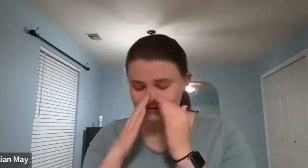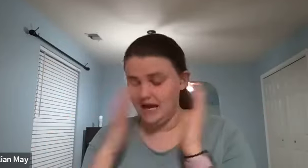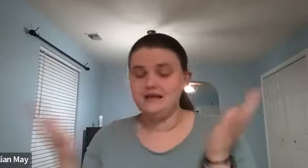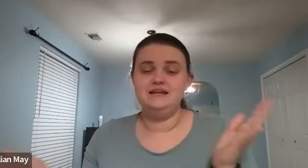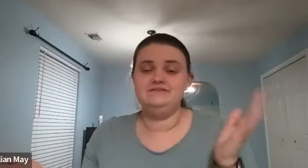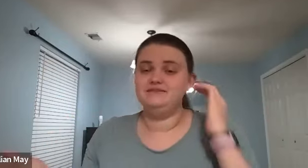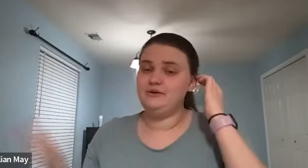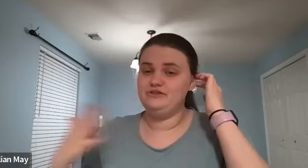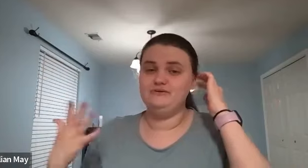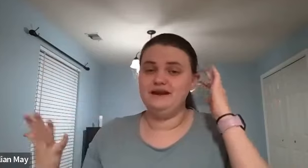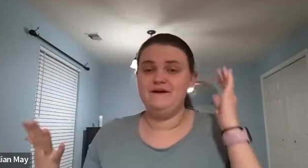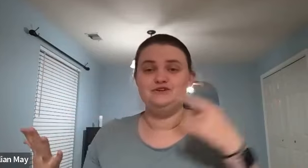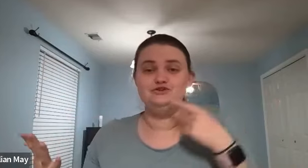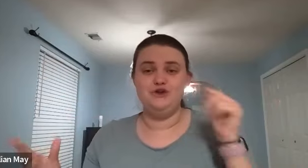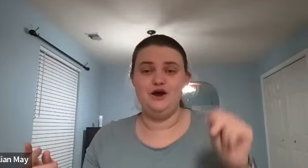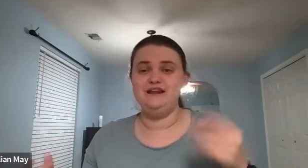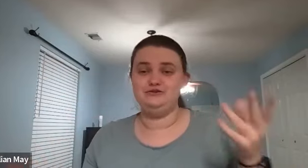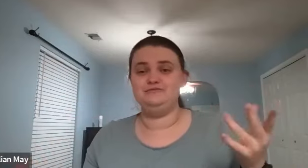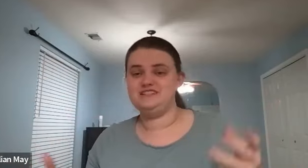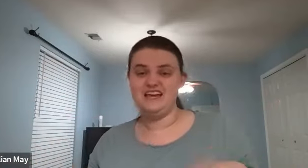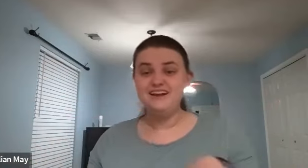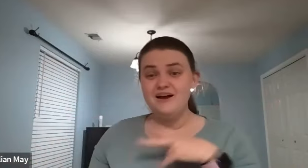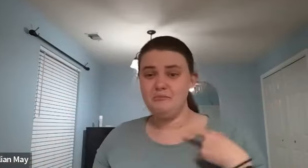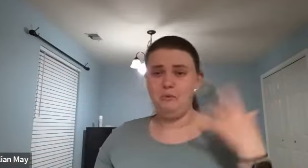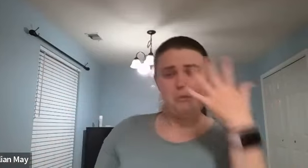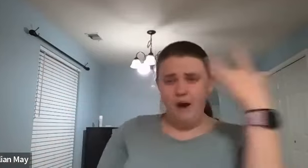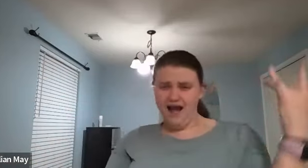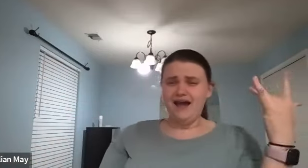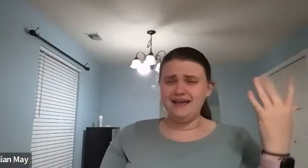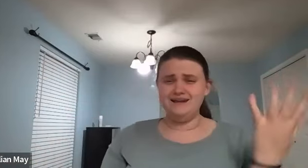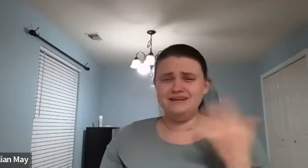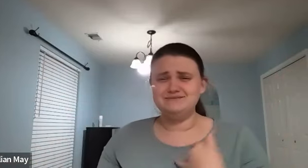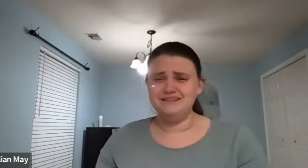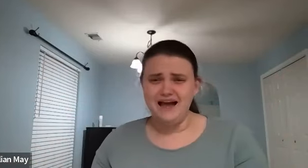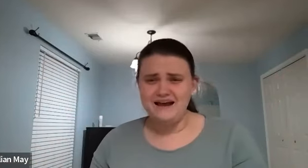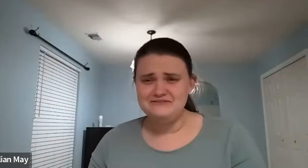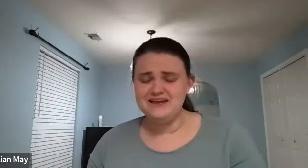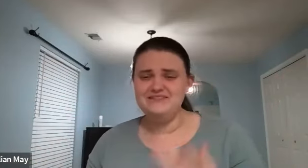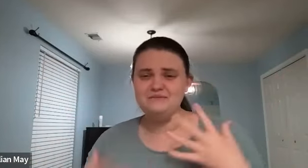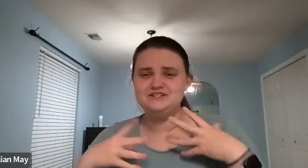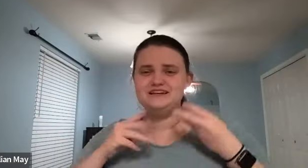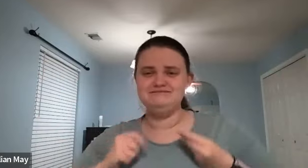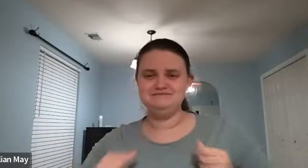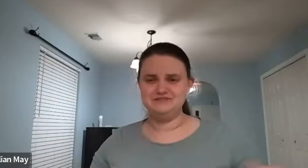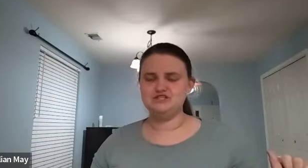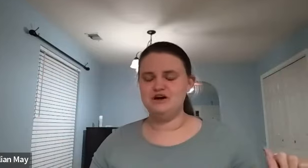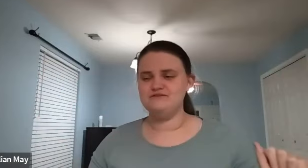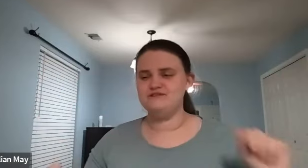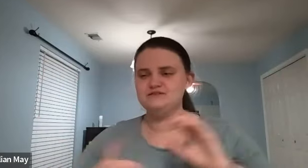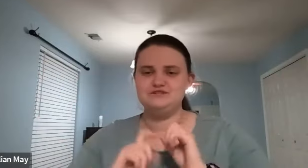like, I can't even like with you right now. I told you no. And you're just like, well, why? And it makes me laugh. And then we're just like, the